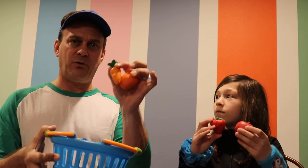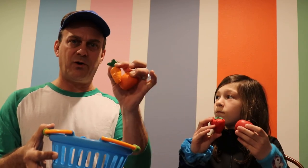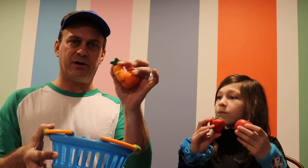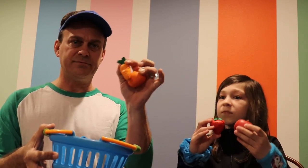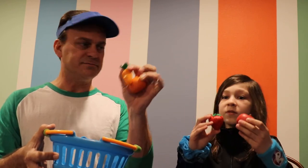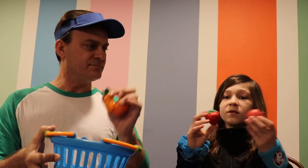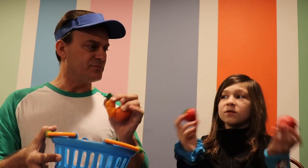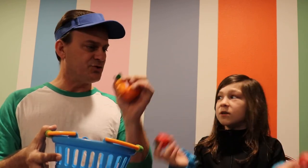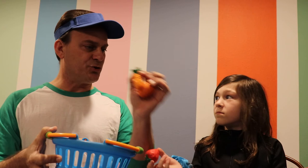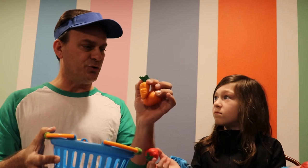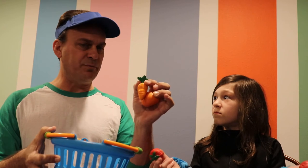1, 2 plus 3, 4.